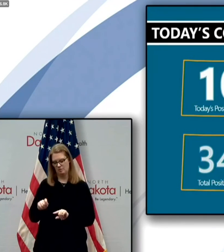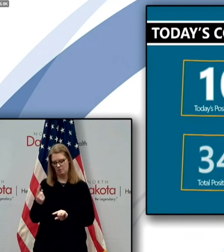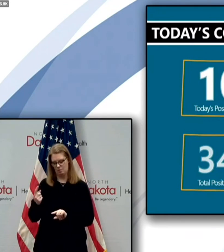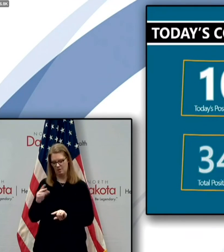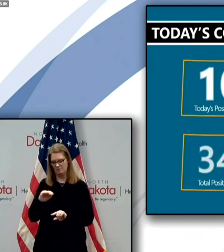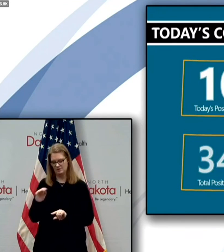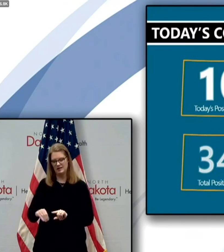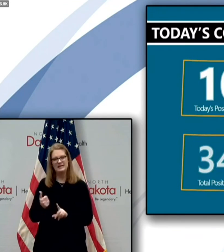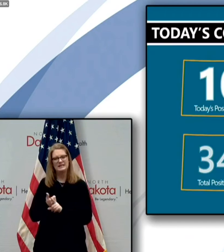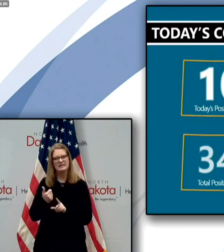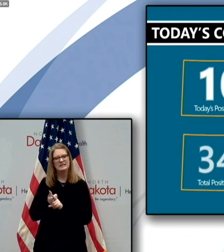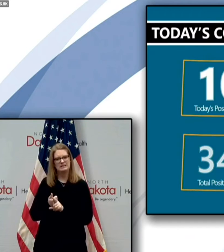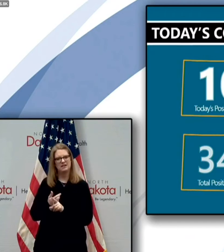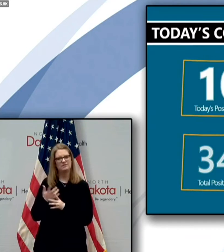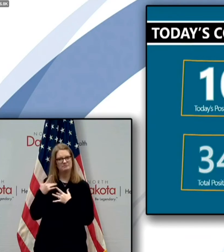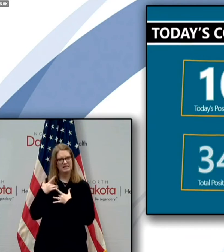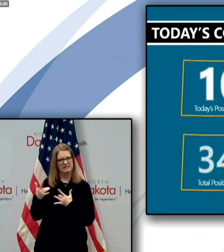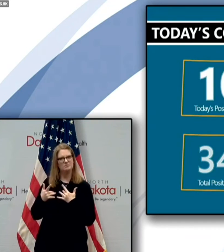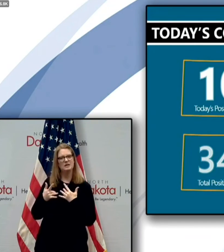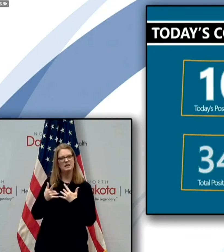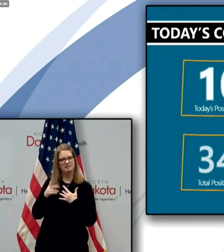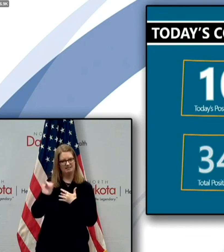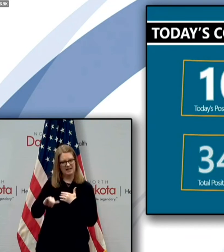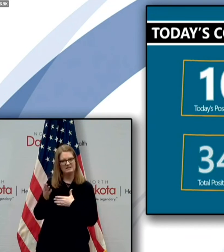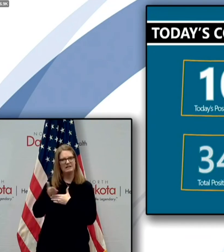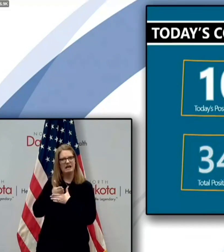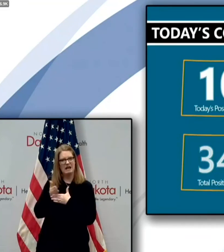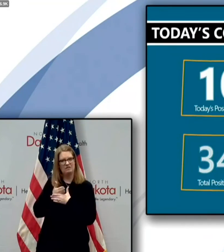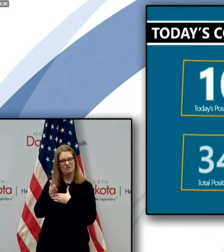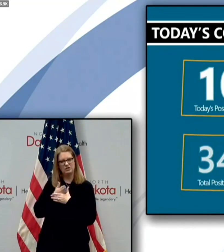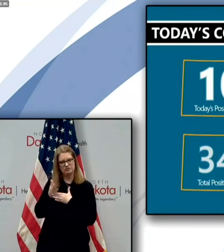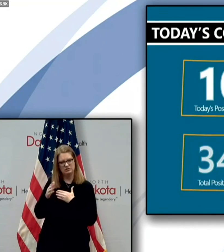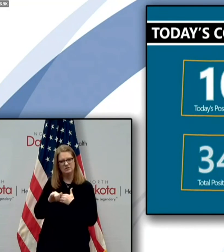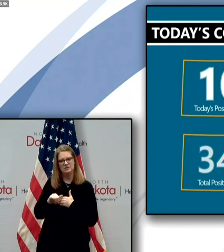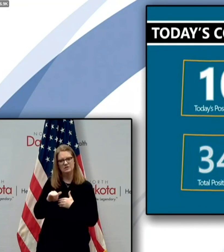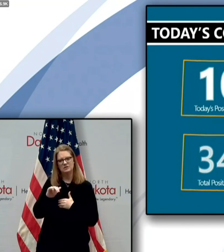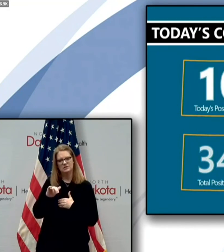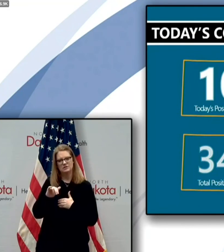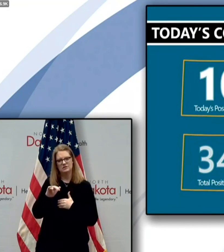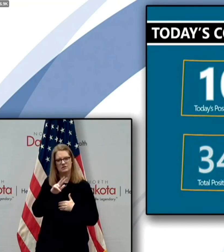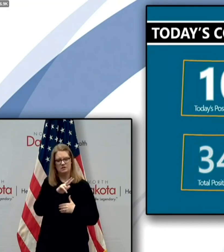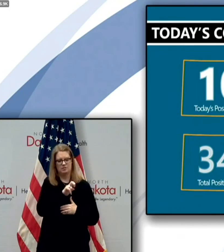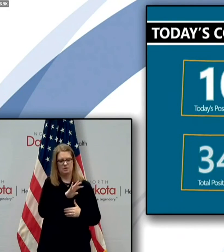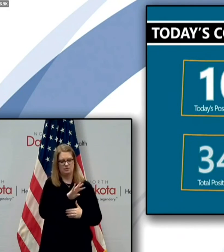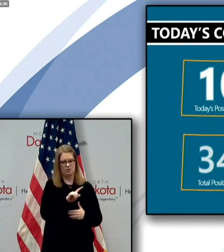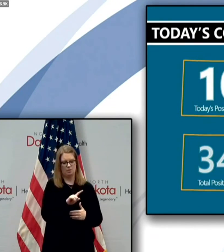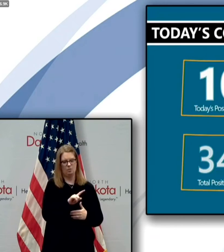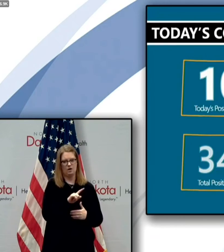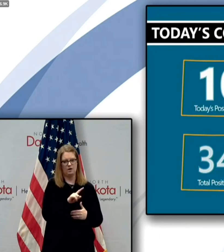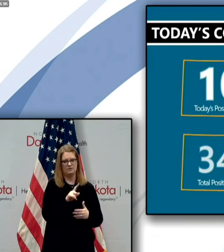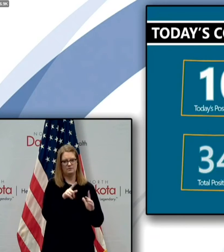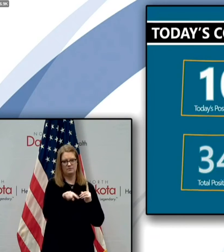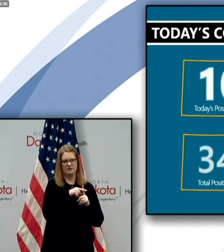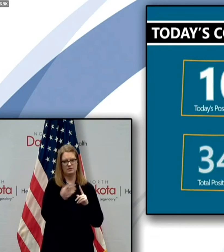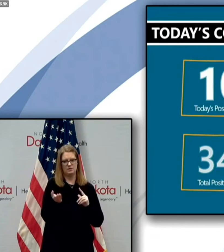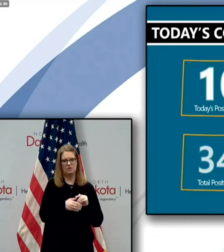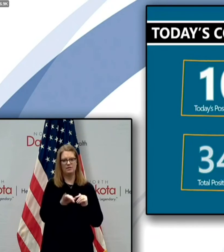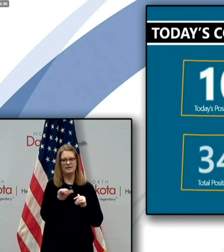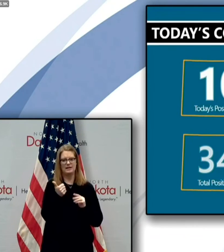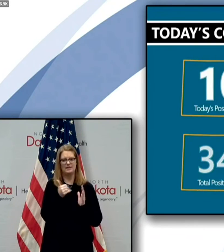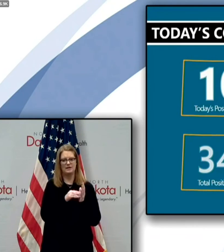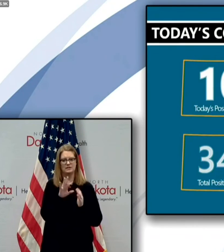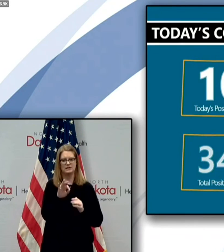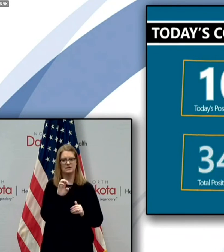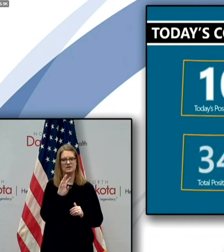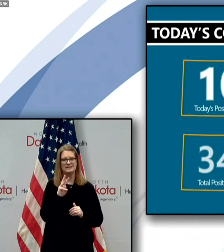run rate since the beginning of this in terms of the number of tests positive. So that's the 341 positives over the 10,916